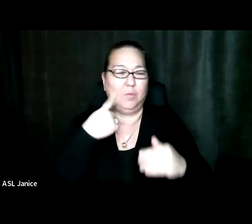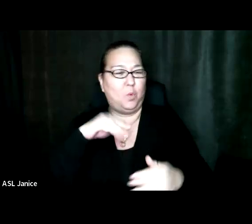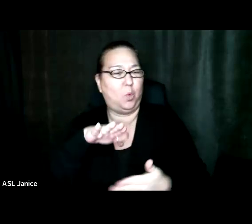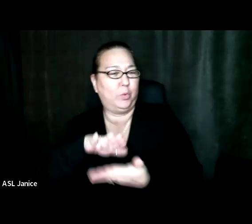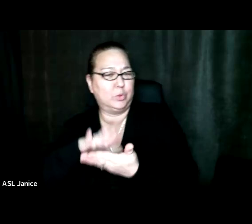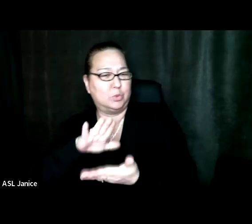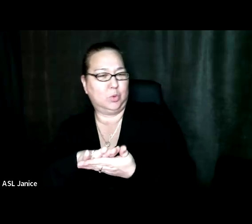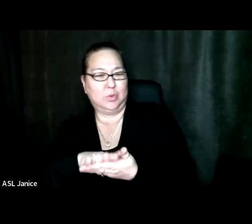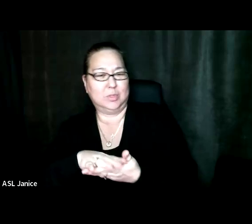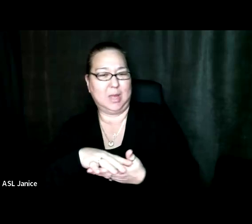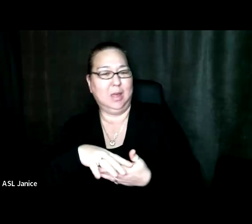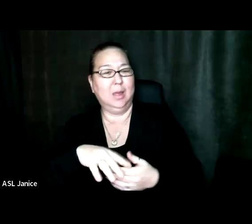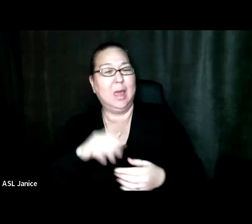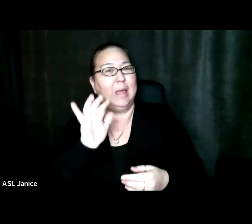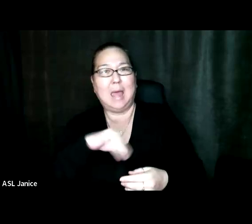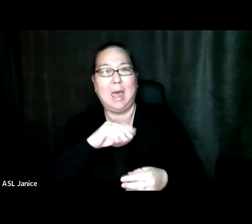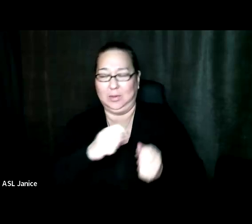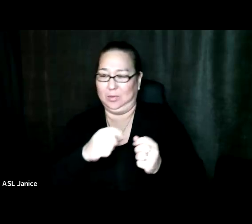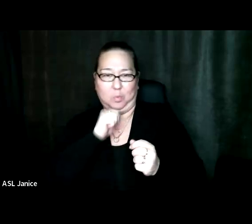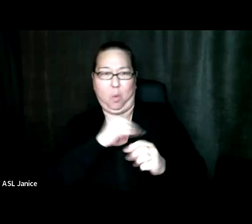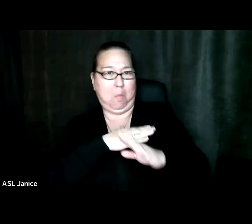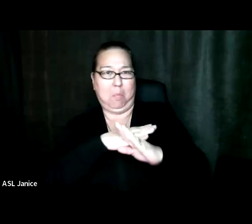of the Boston Public Schools. Thank you.